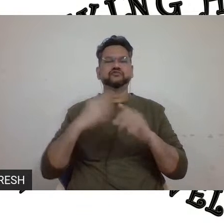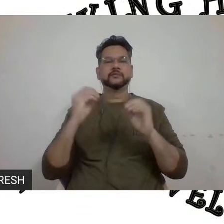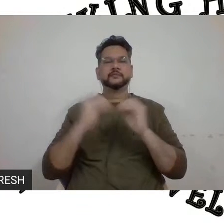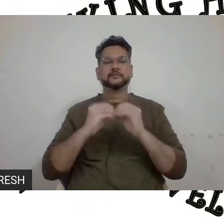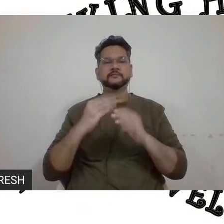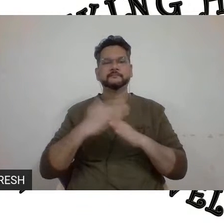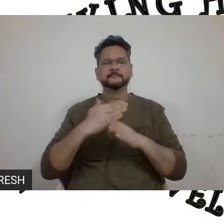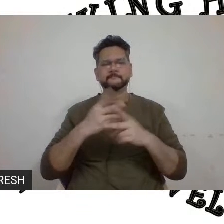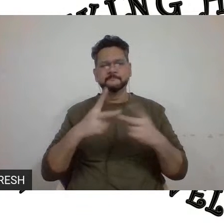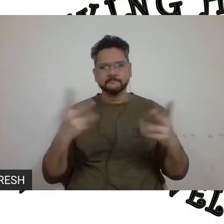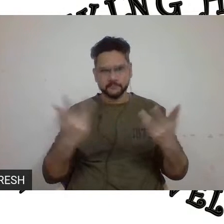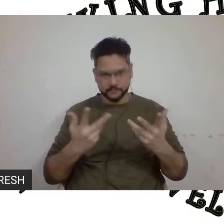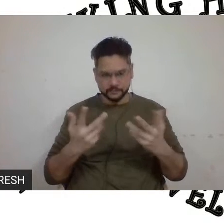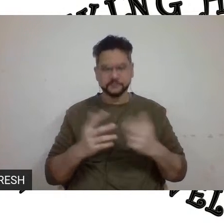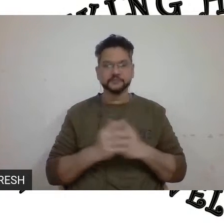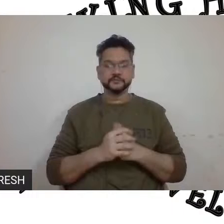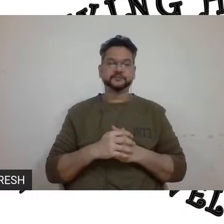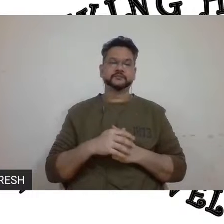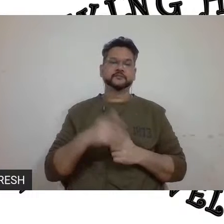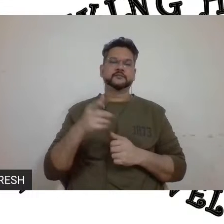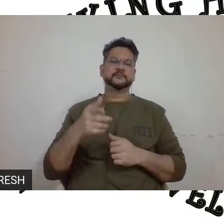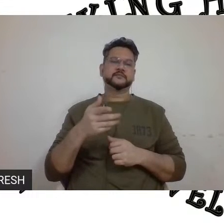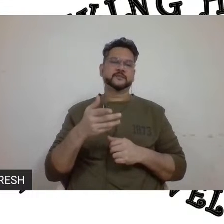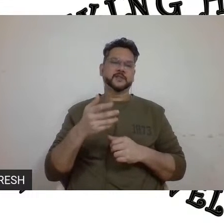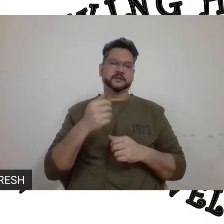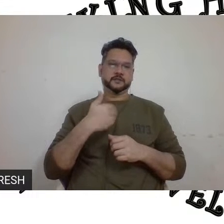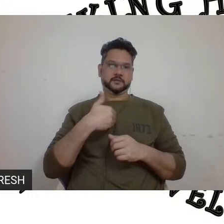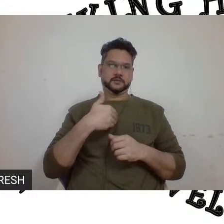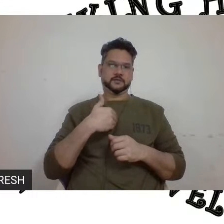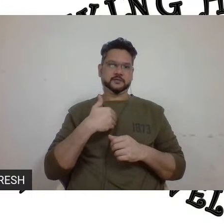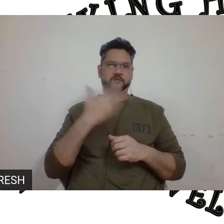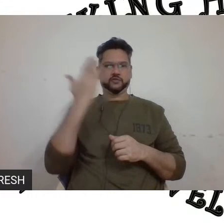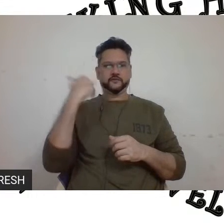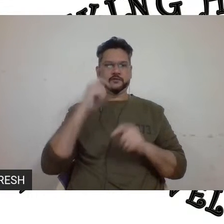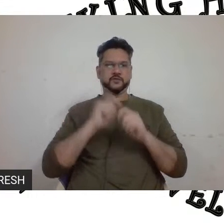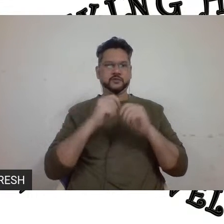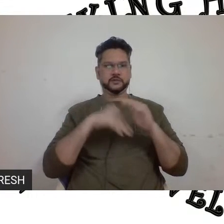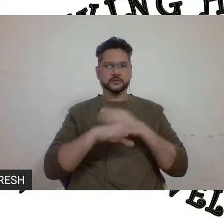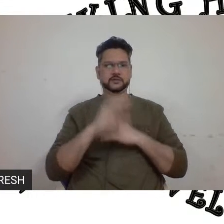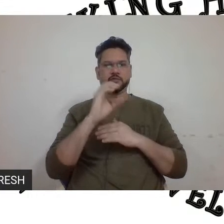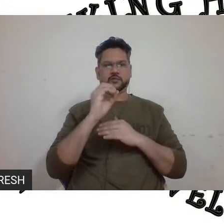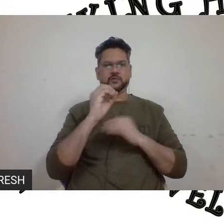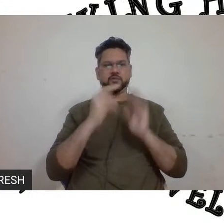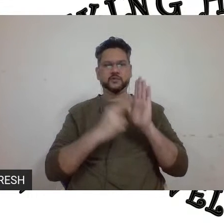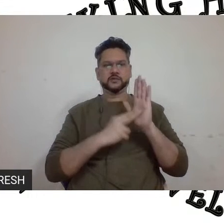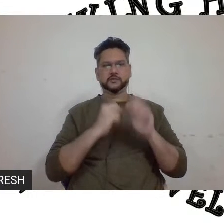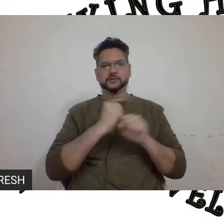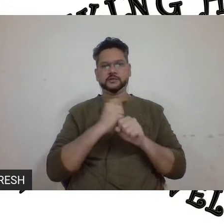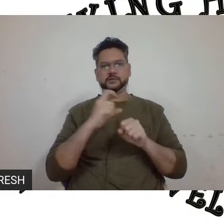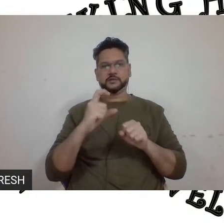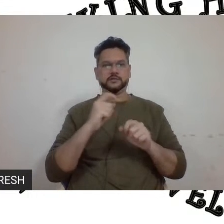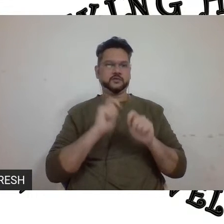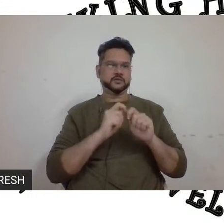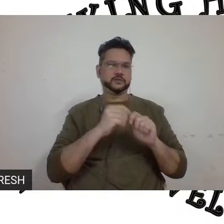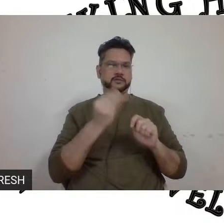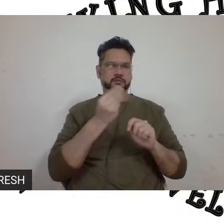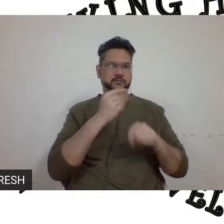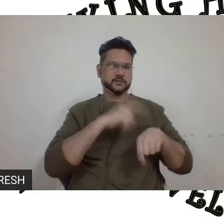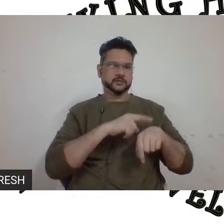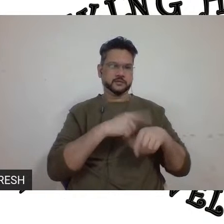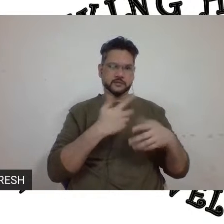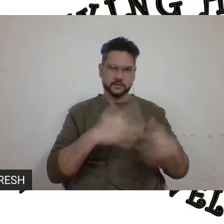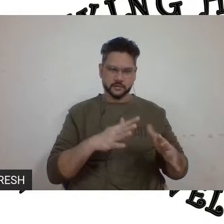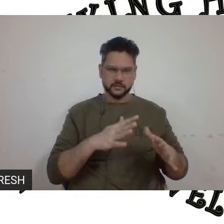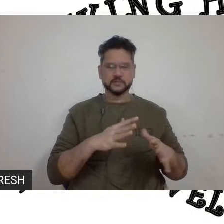mean, as my profile suggests, I worked for ONGC for a bit, and then I have been working as an IS for the